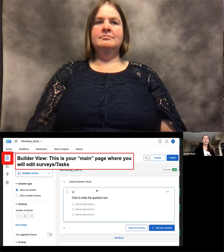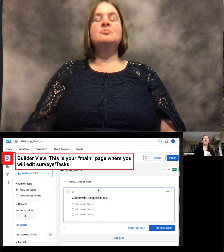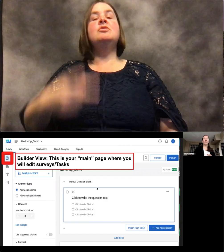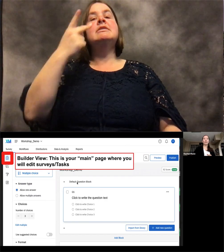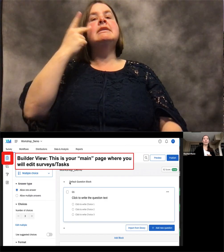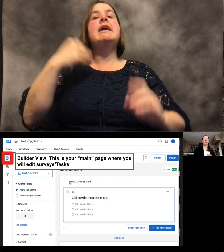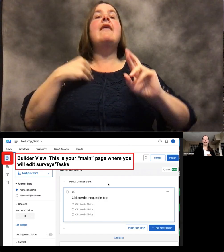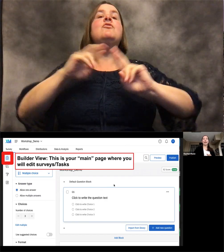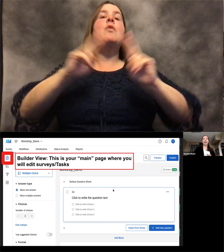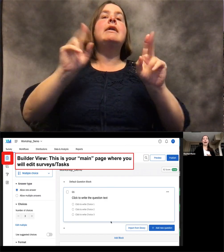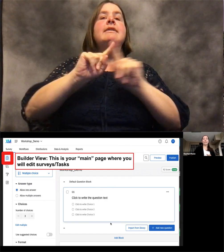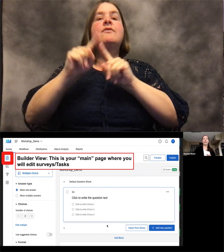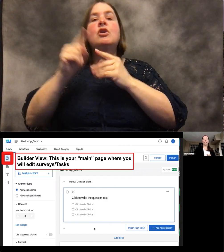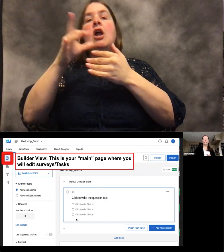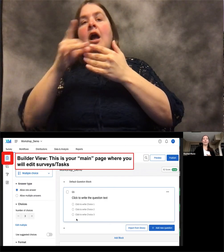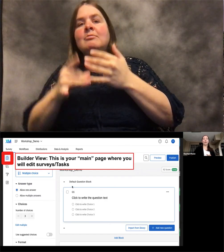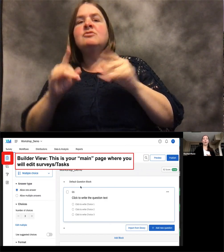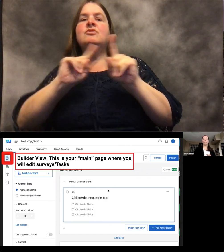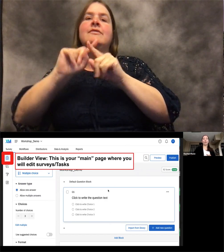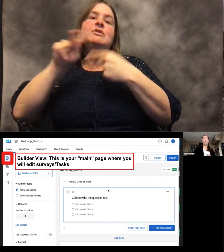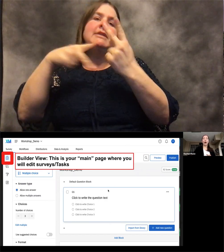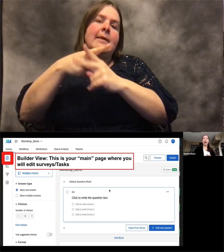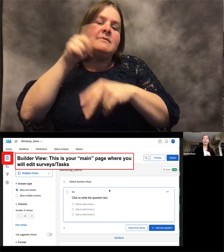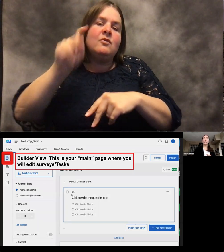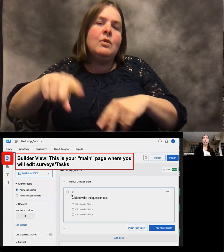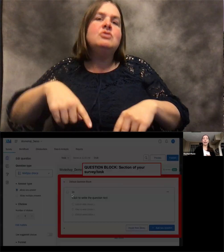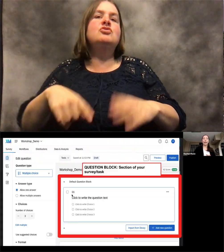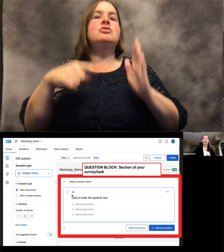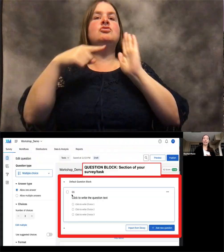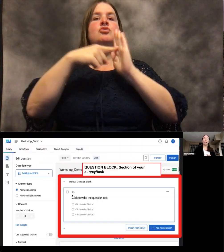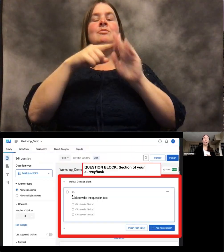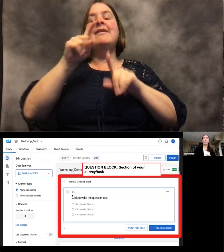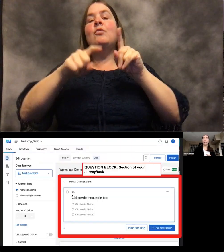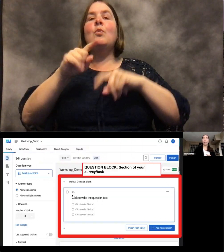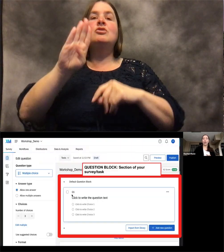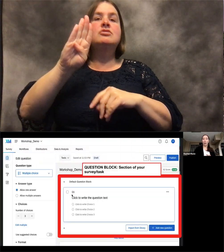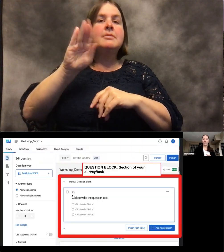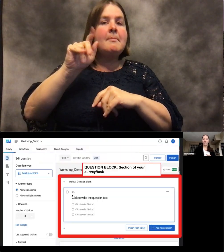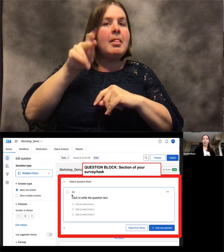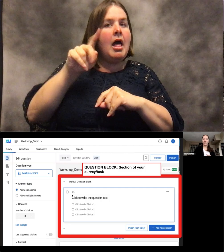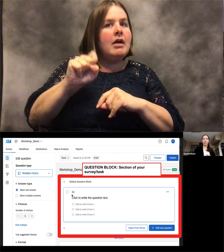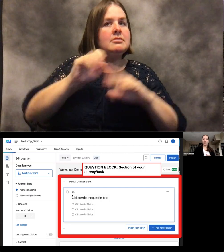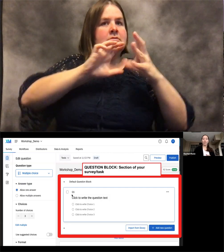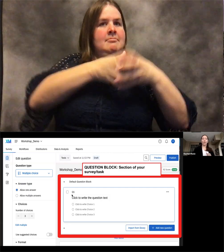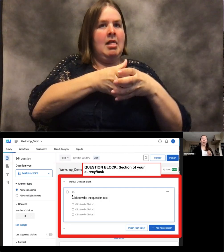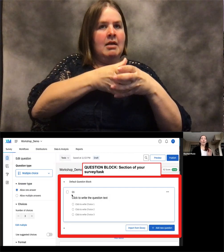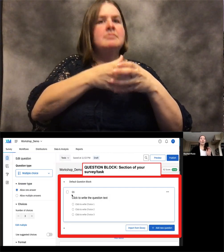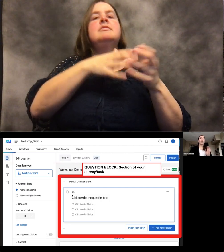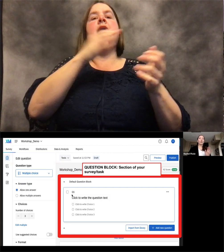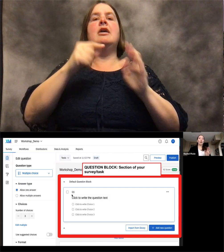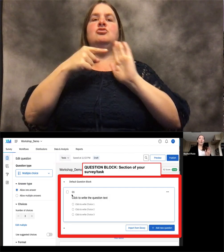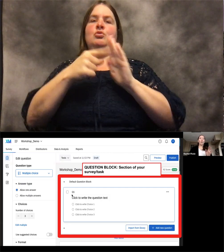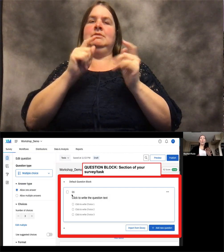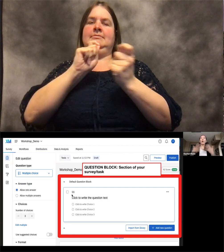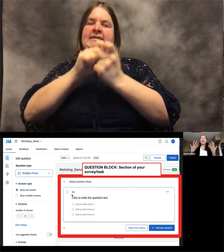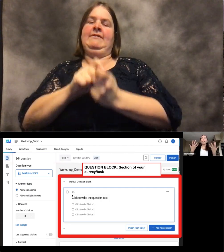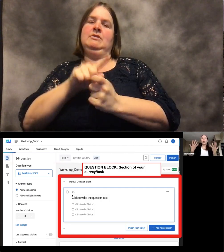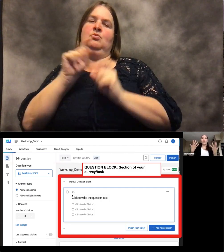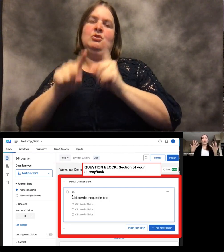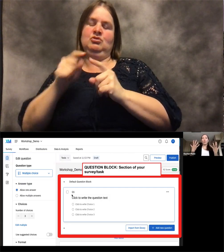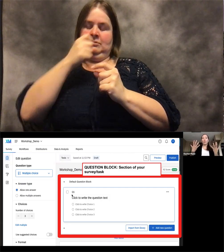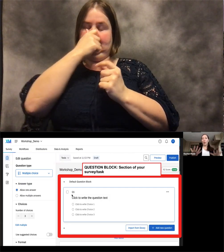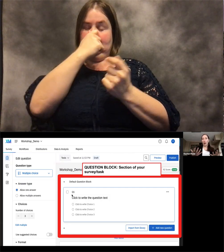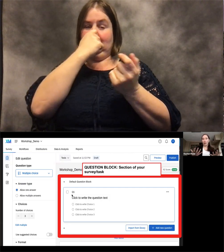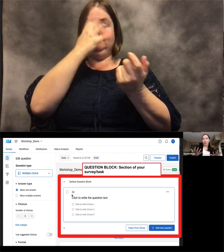question options. It has various different question blocks and the specific questions. So what